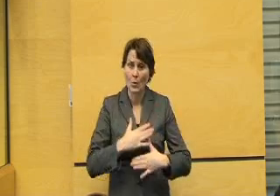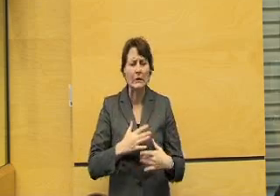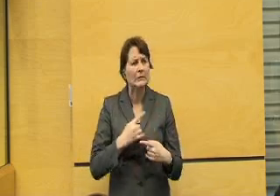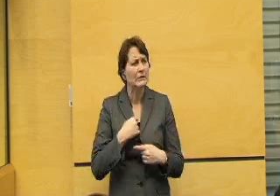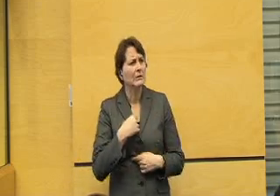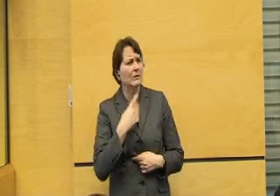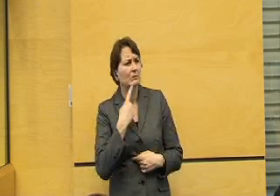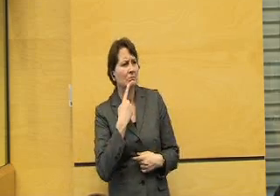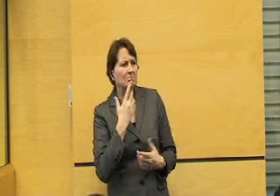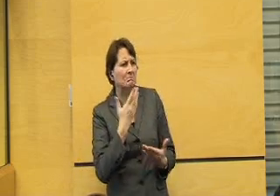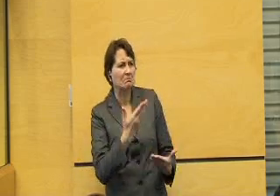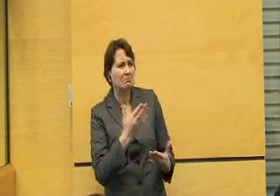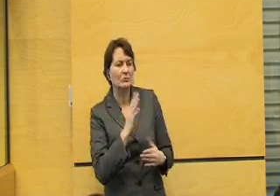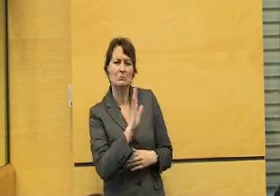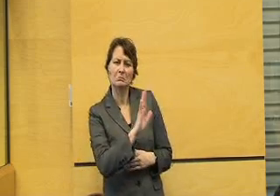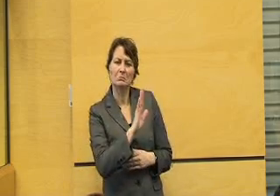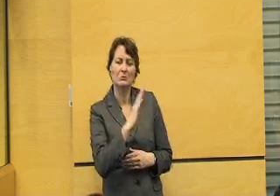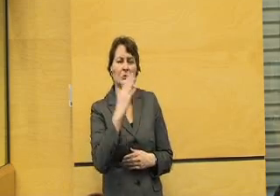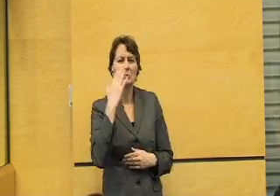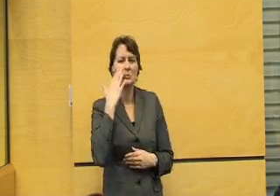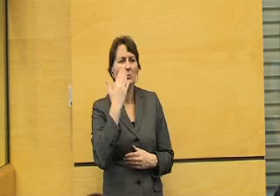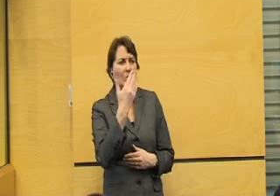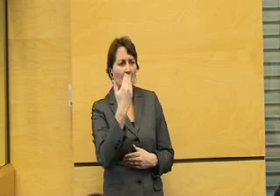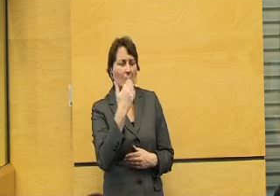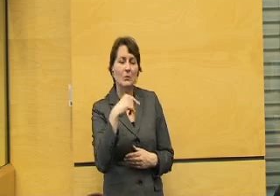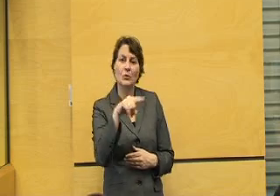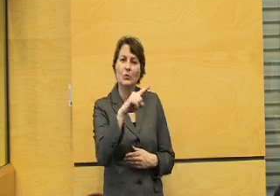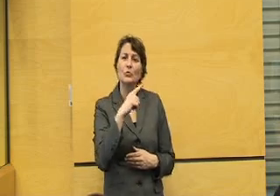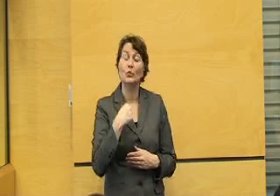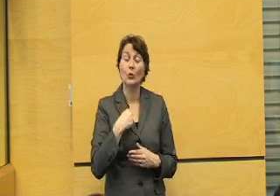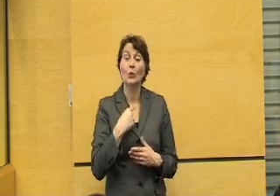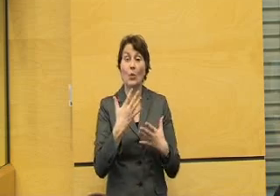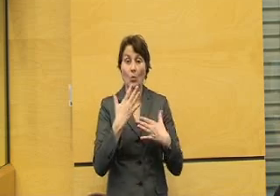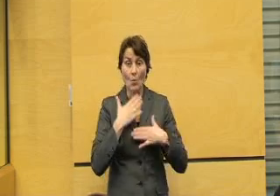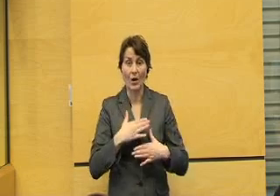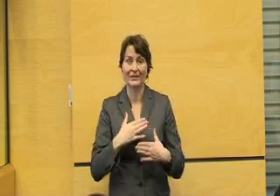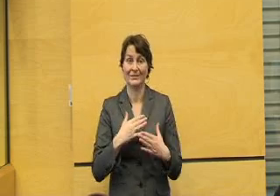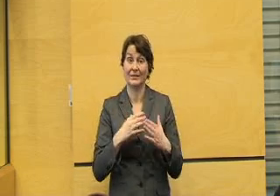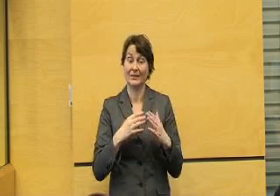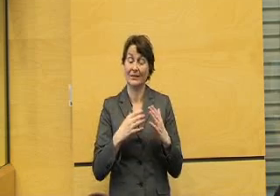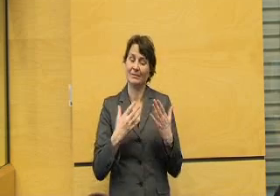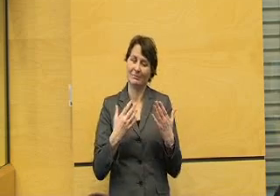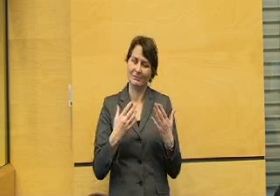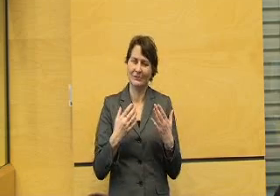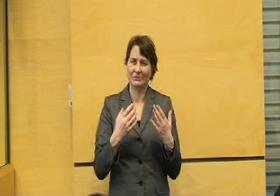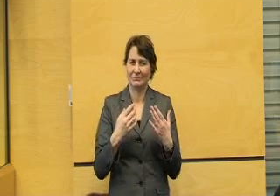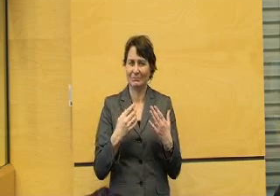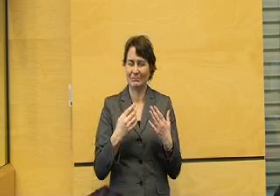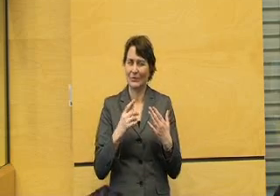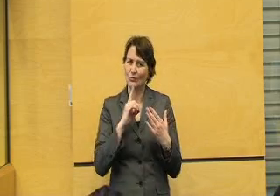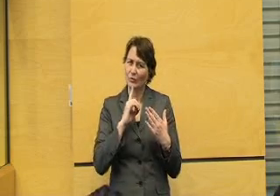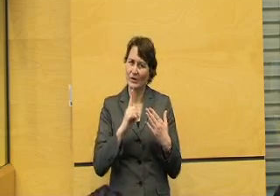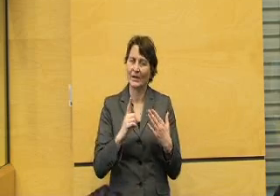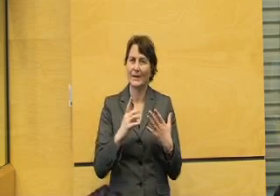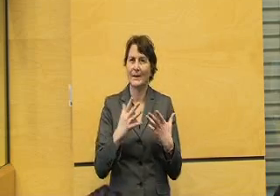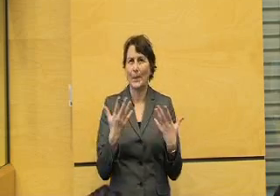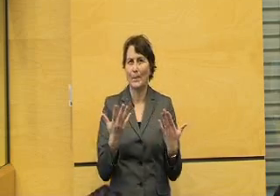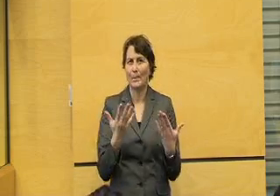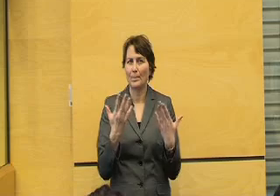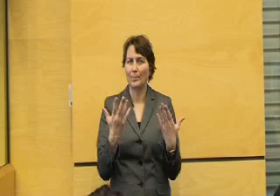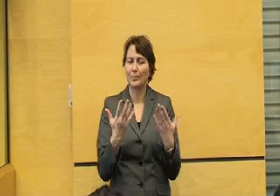you actually making sure that you are also strengthening the